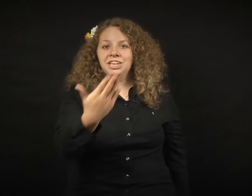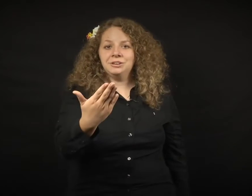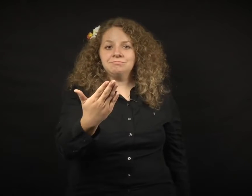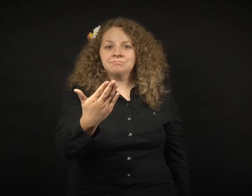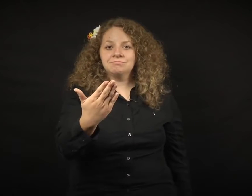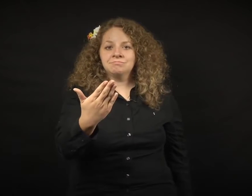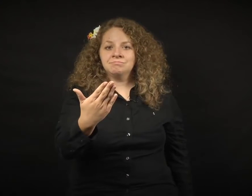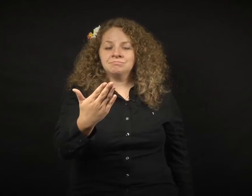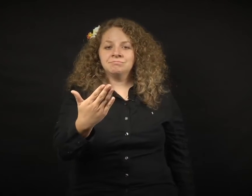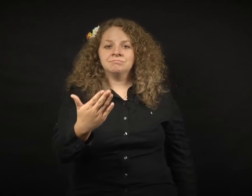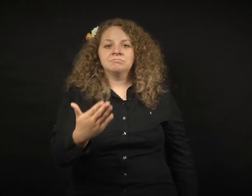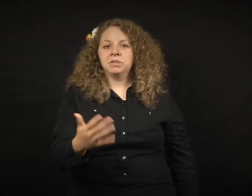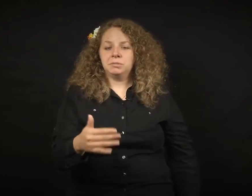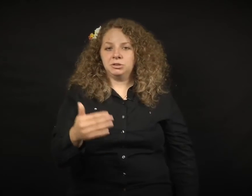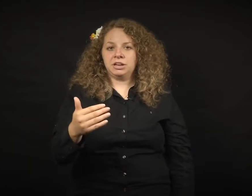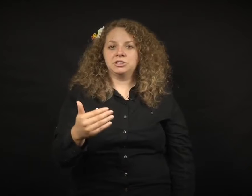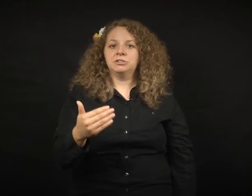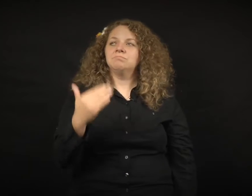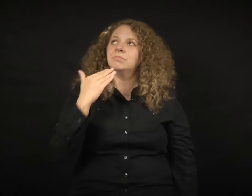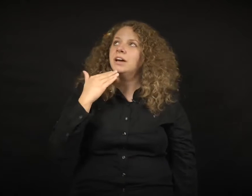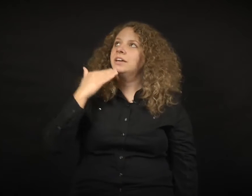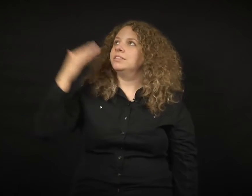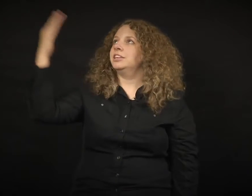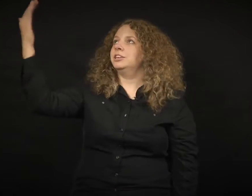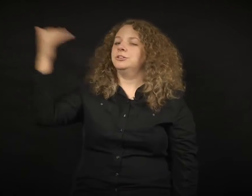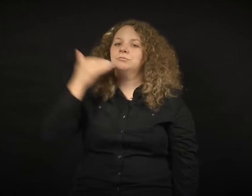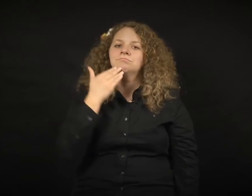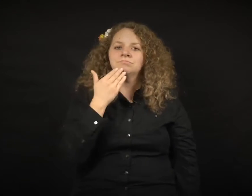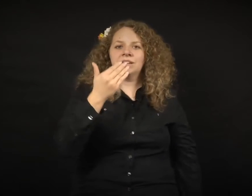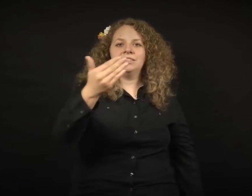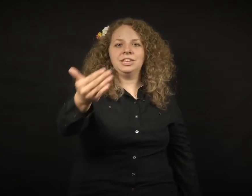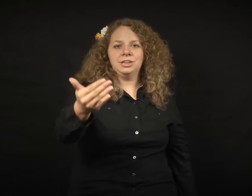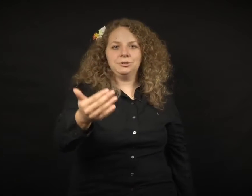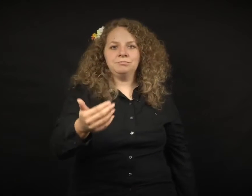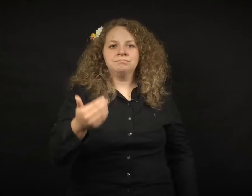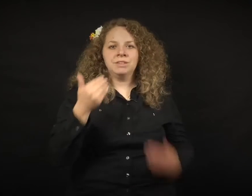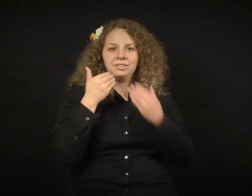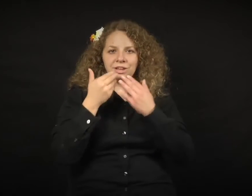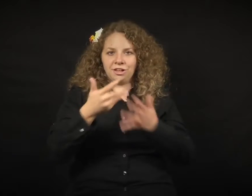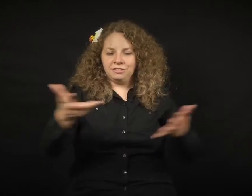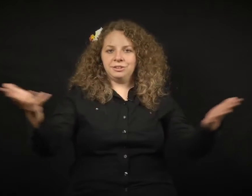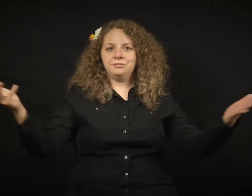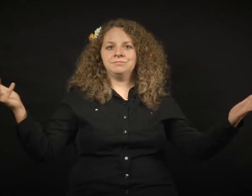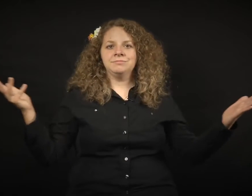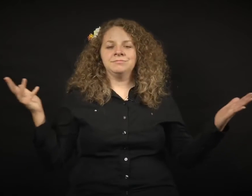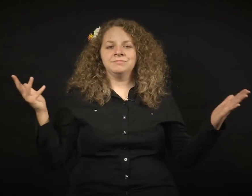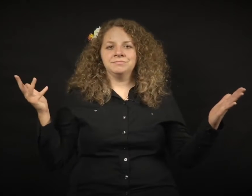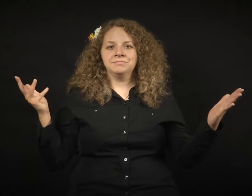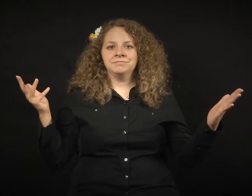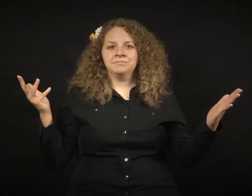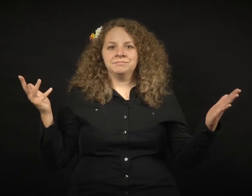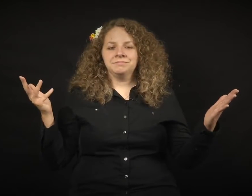you. Can be directional. I thank you. Thank you. Thank all of you.